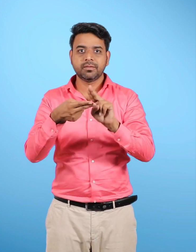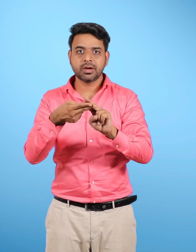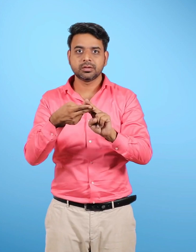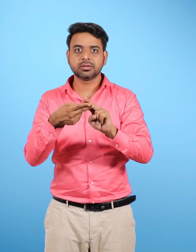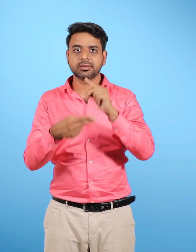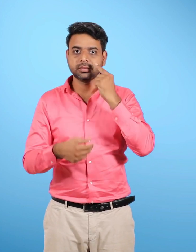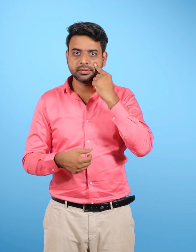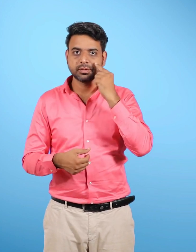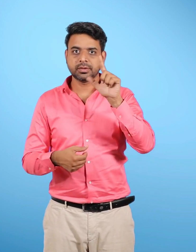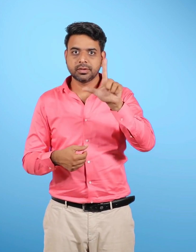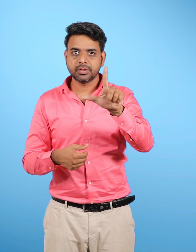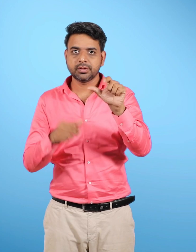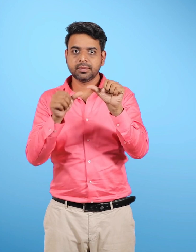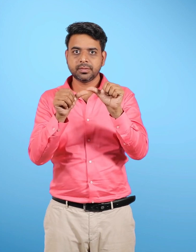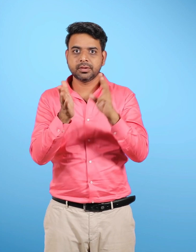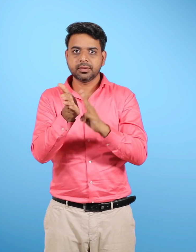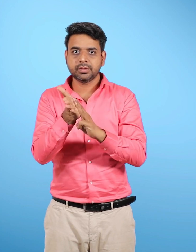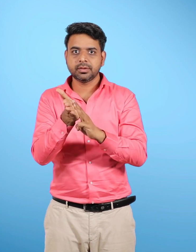That is a filament